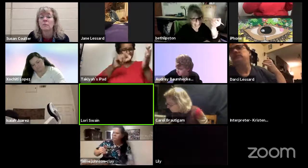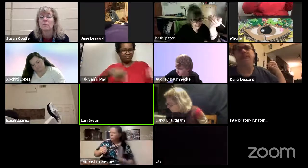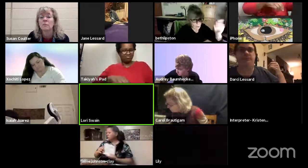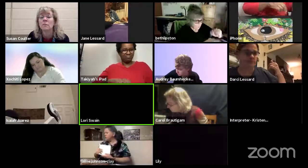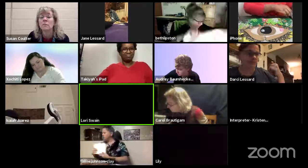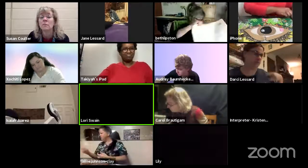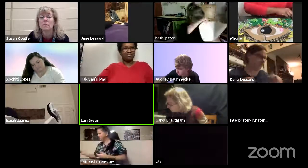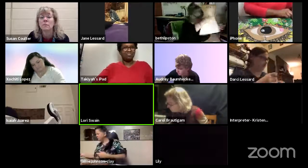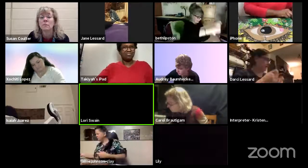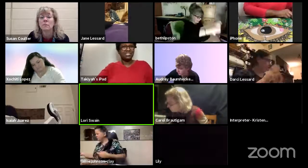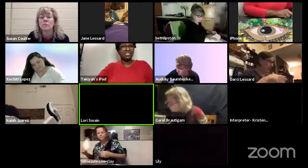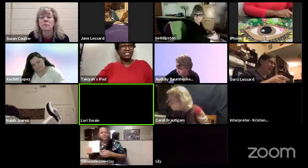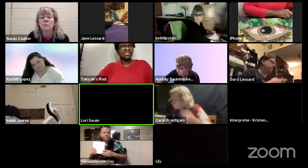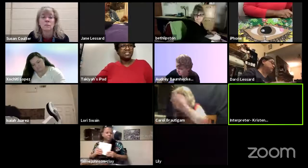it again? I'm gonna Yeah, write write it it down. down.